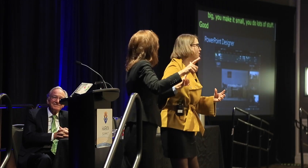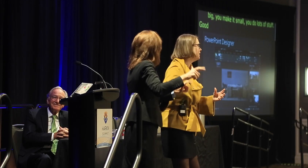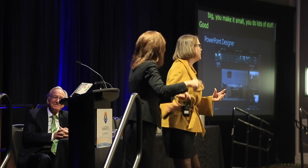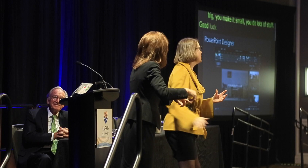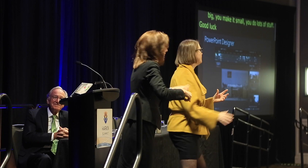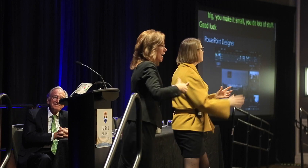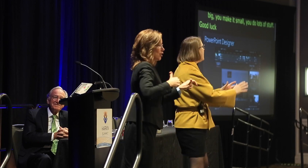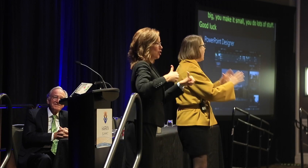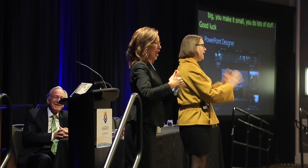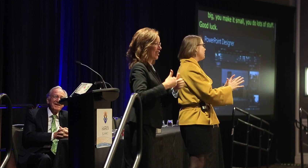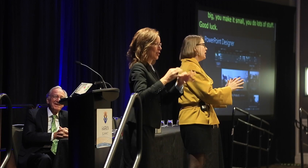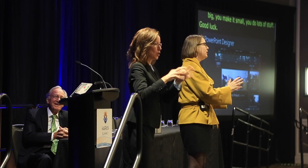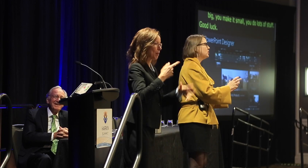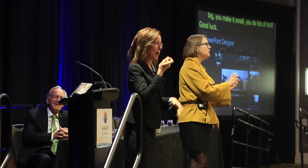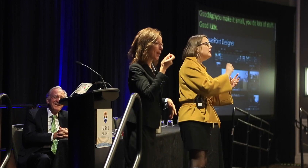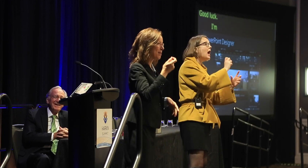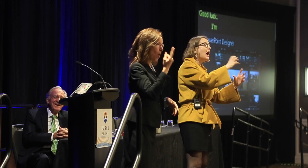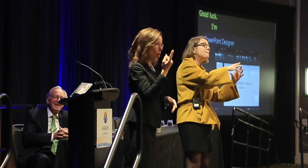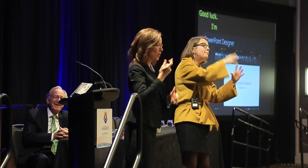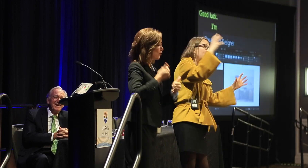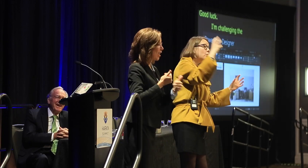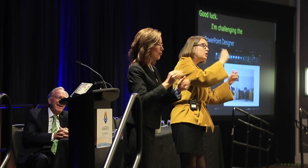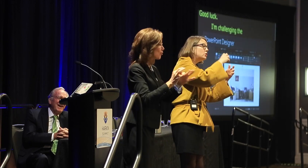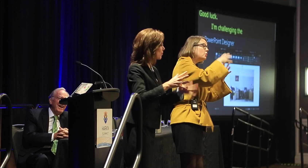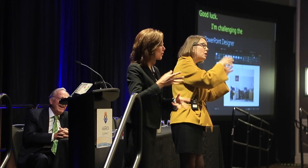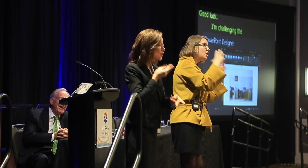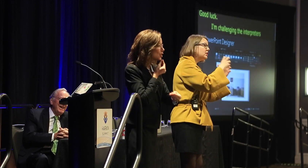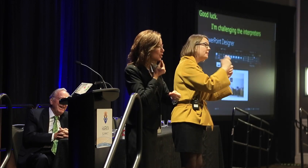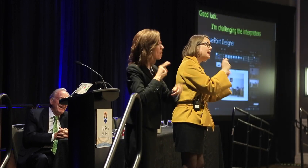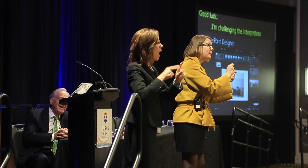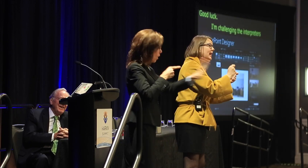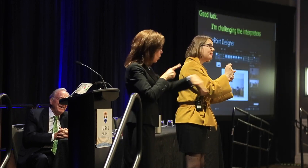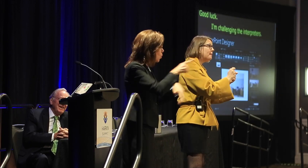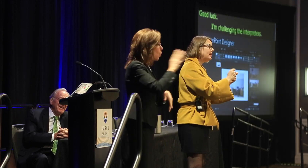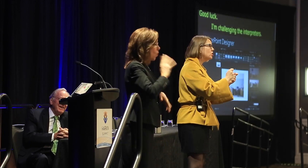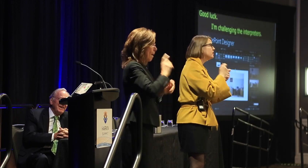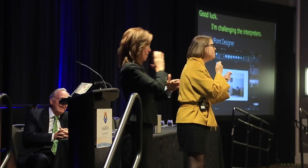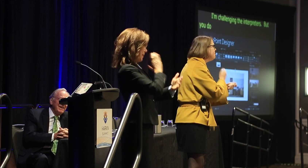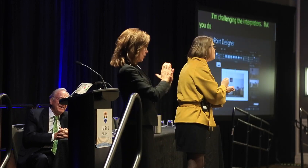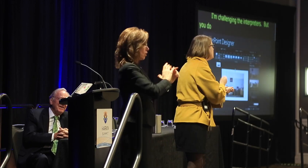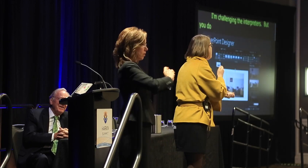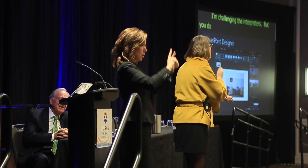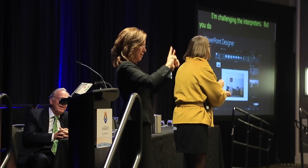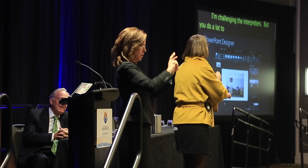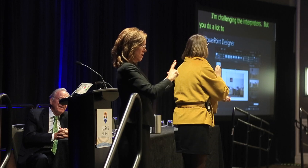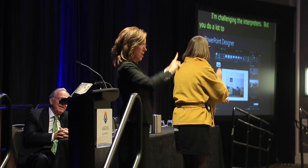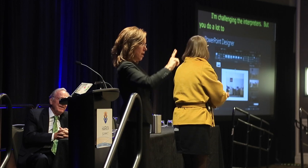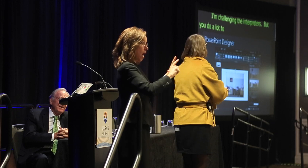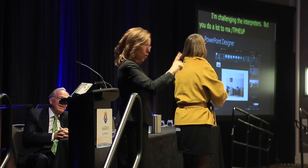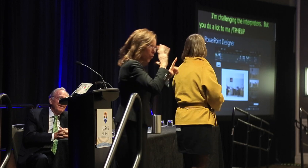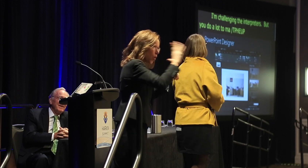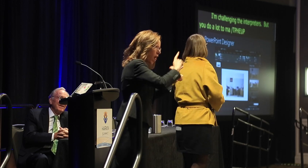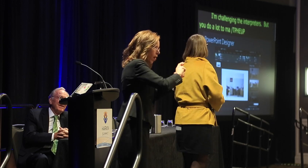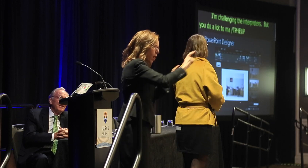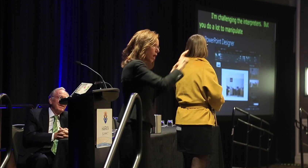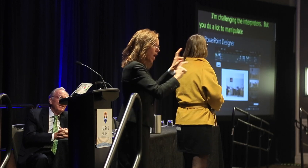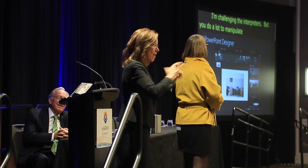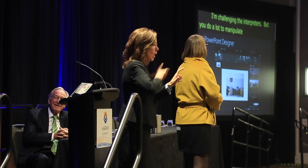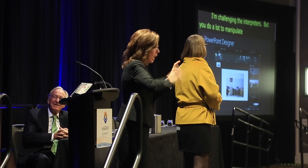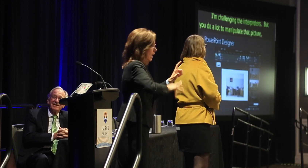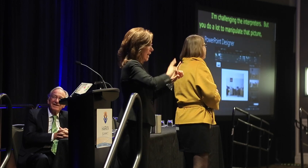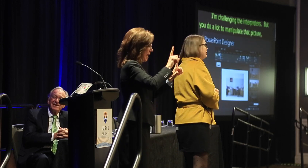I'm challenging the interpreter. I always do. But you do a lot to manipulate that picture. It's multiple